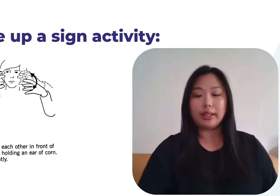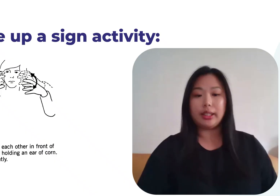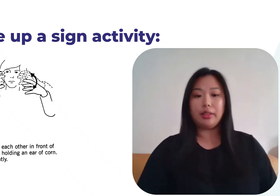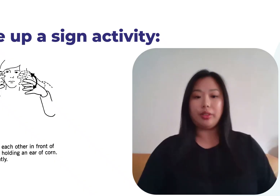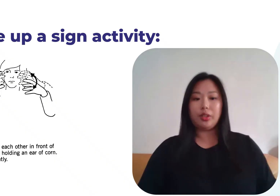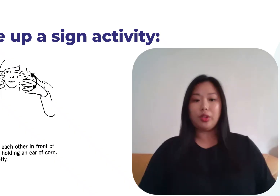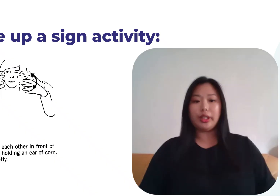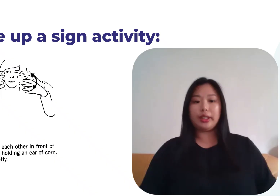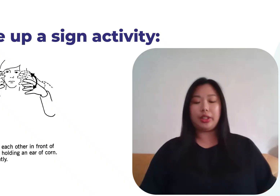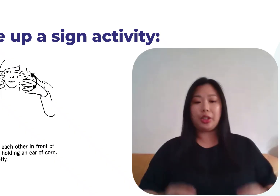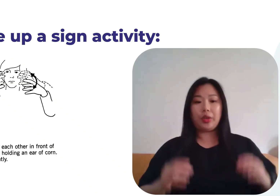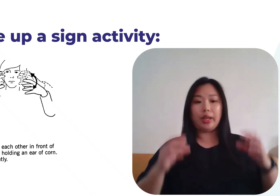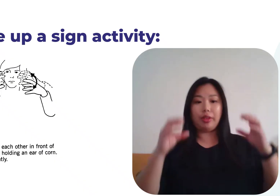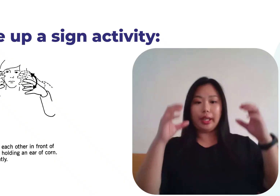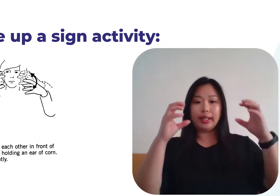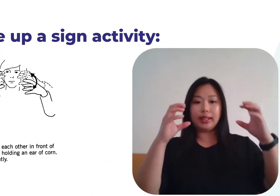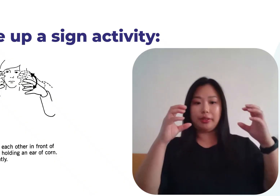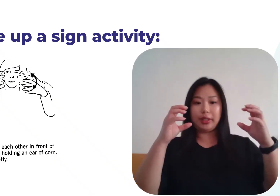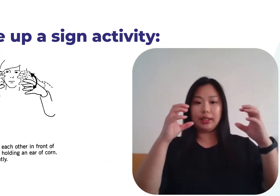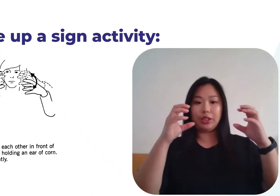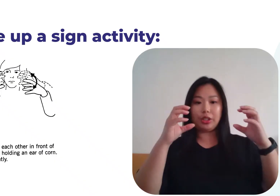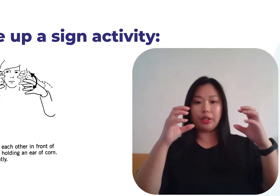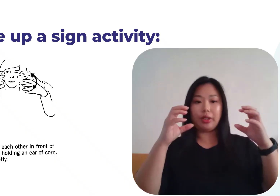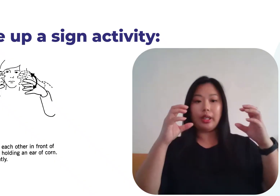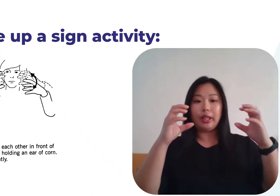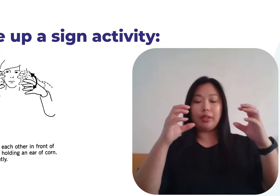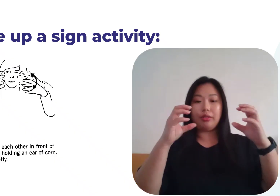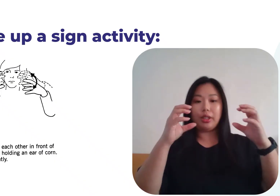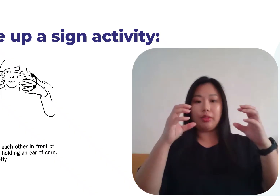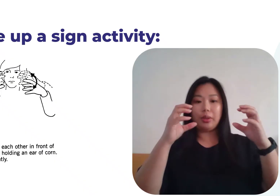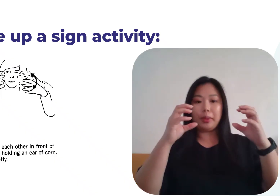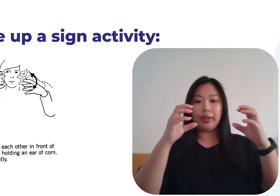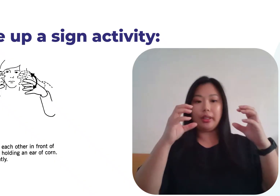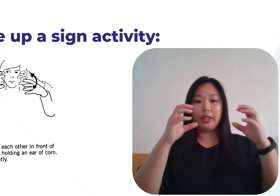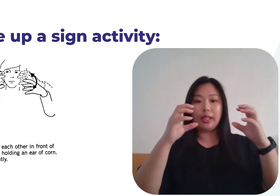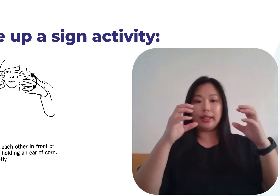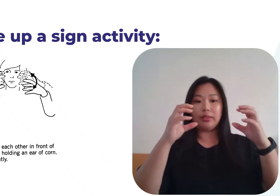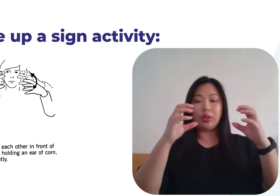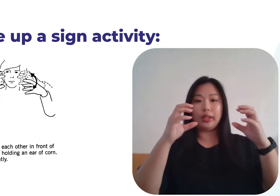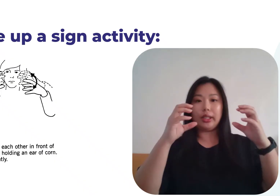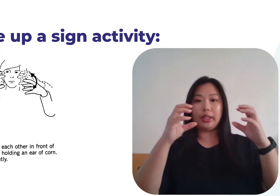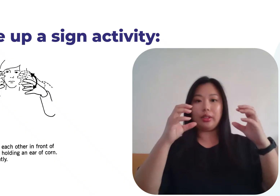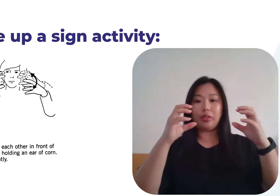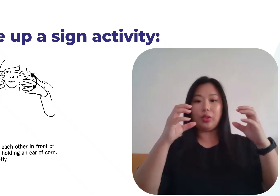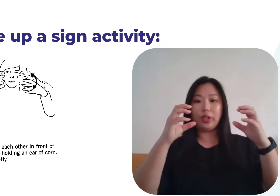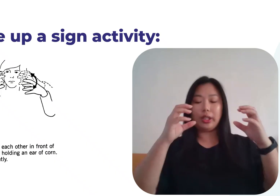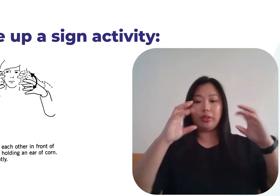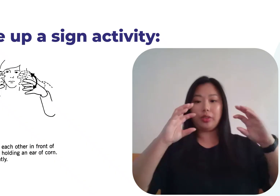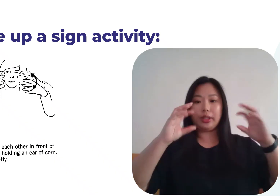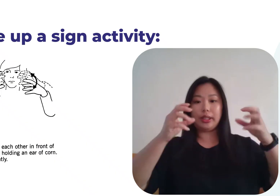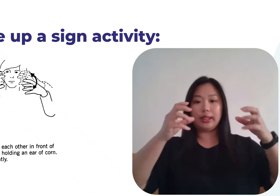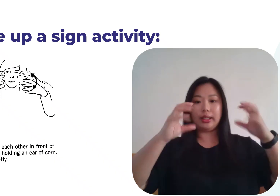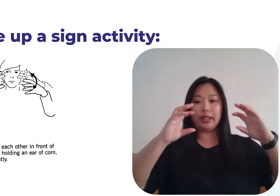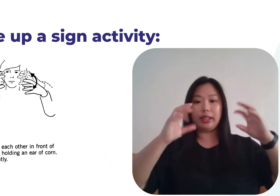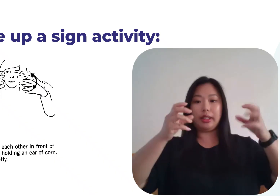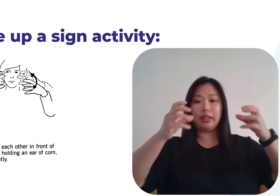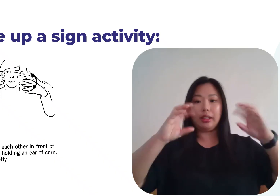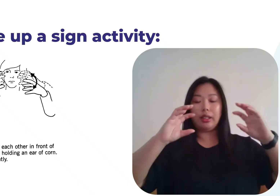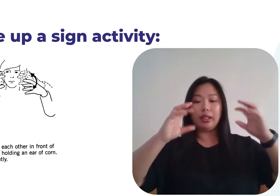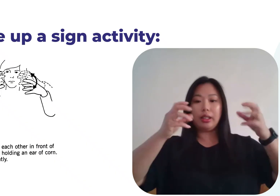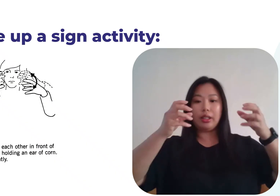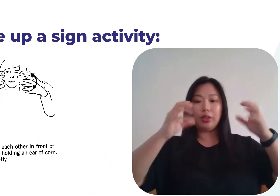So the sign for corn is you have your hands face each other in front of your mouth as if holding an ear of corn and rotate